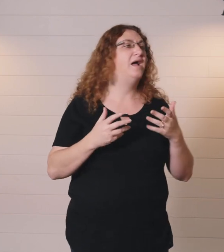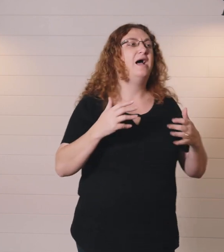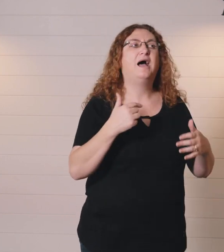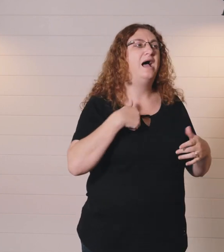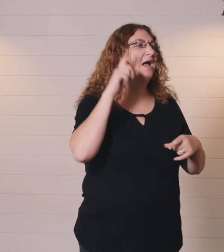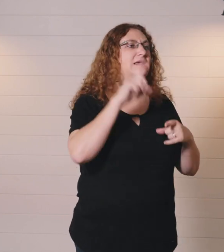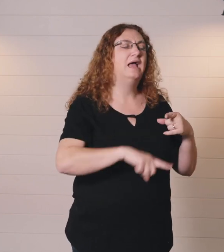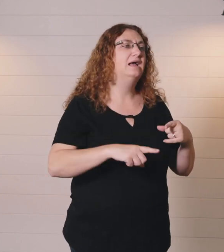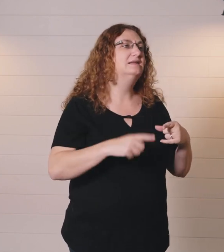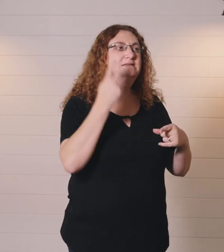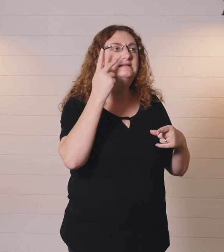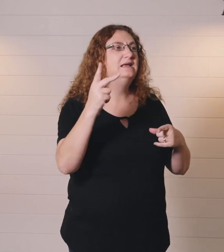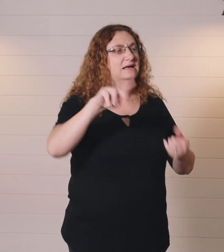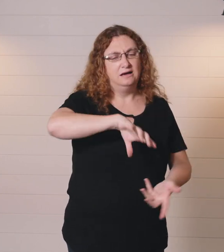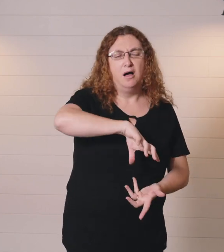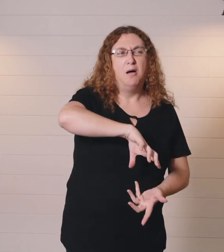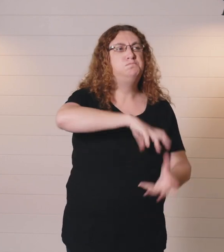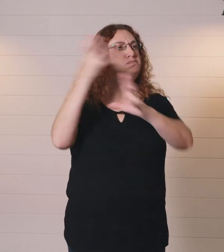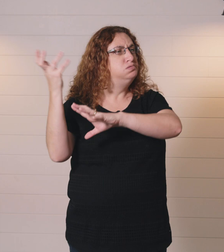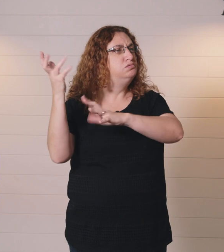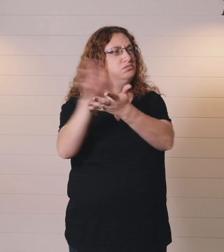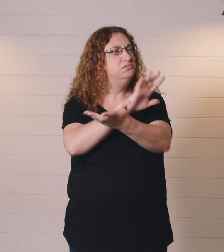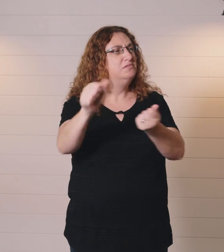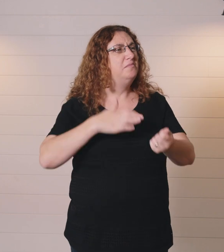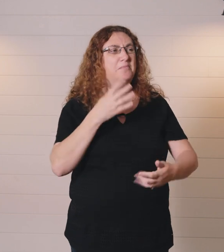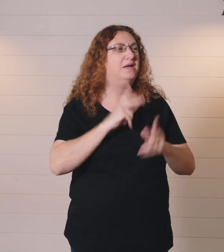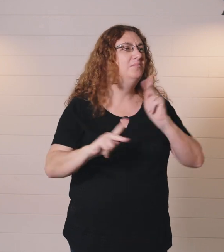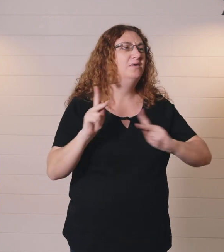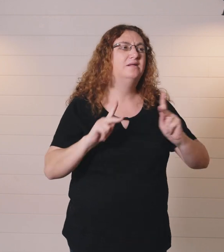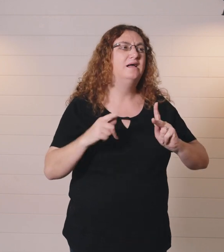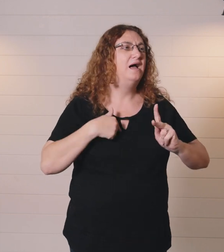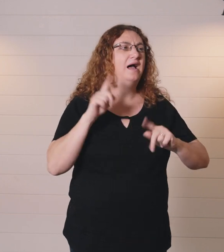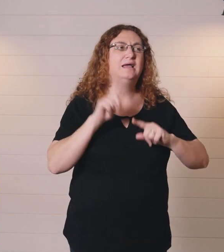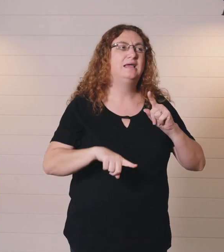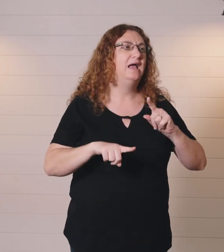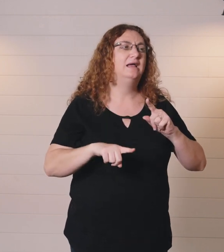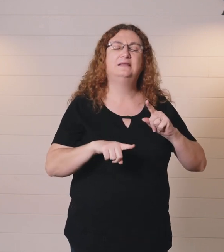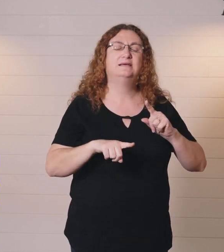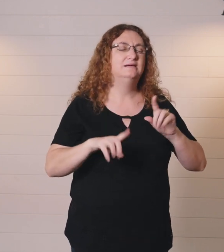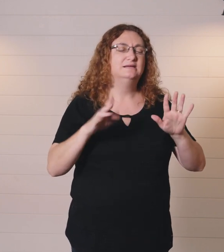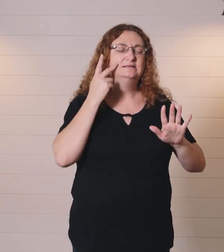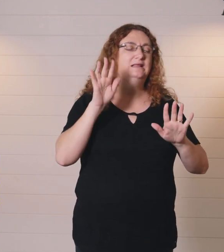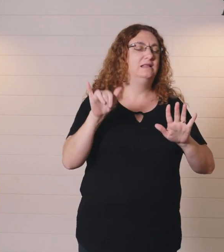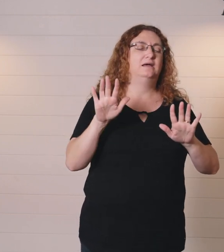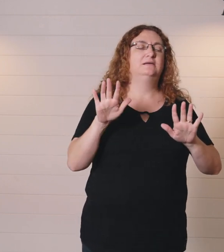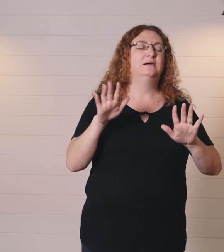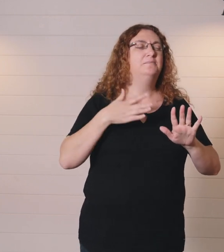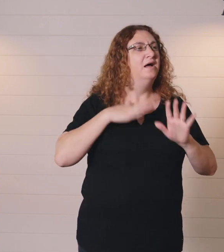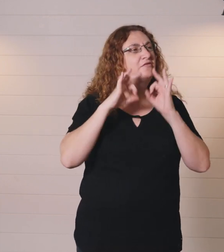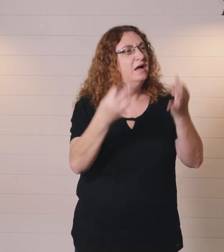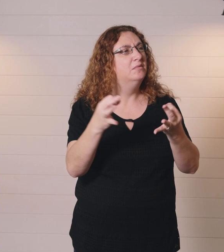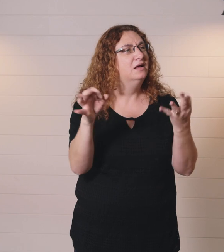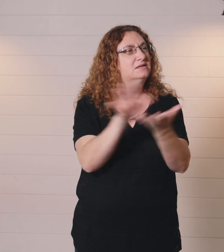how can I bear to see disaster fall on my people? How can I bear to see the destruction of